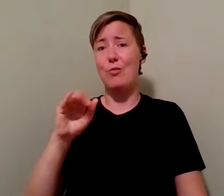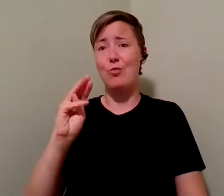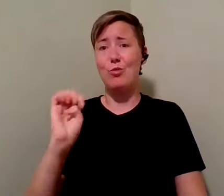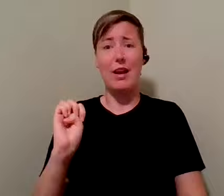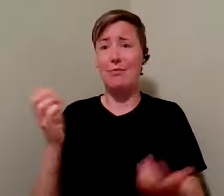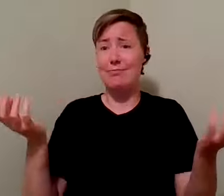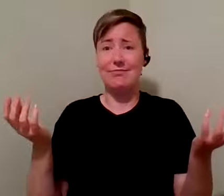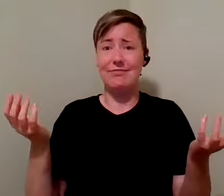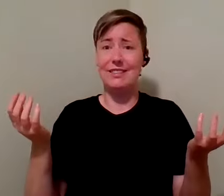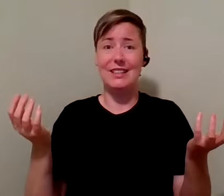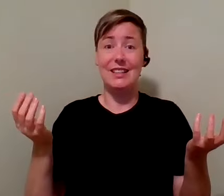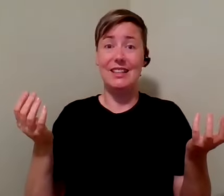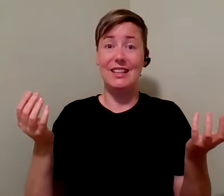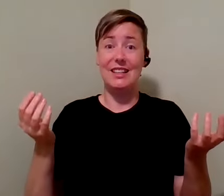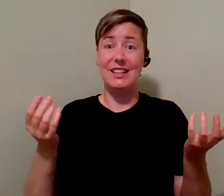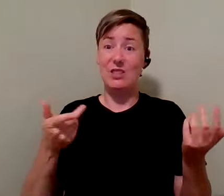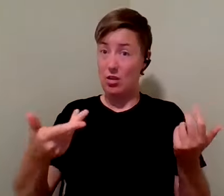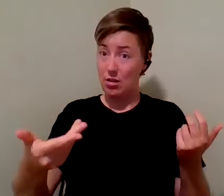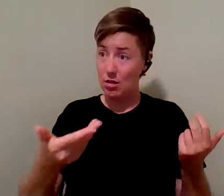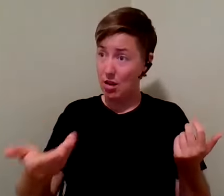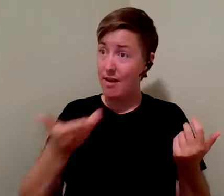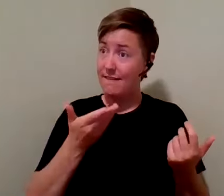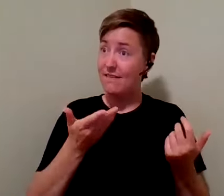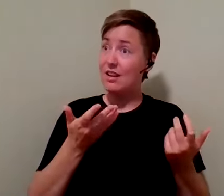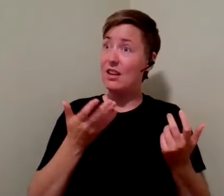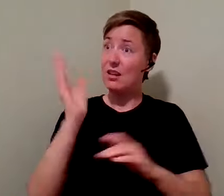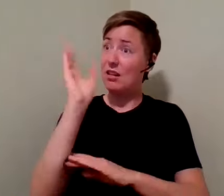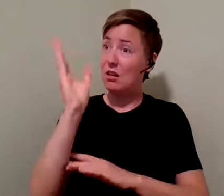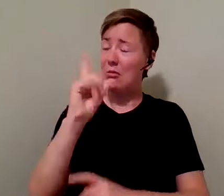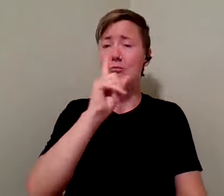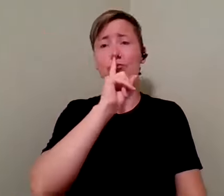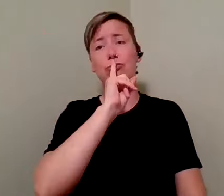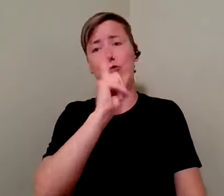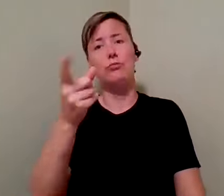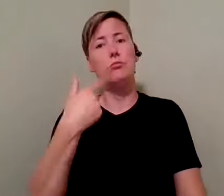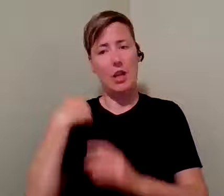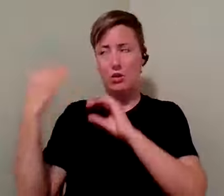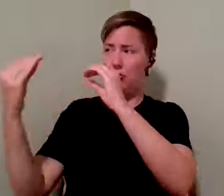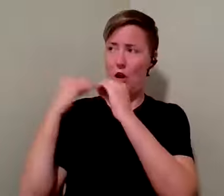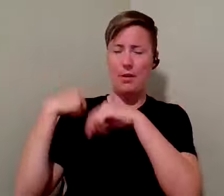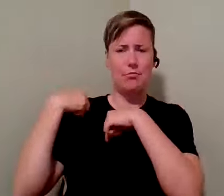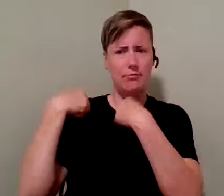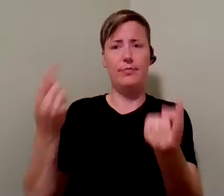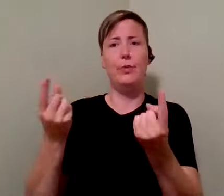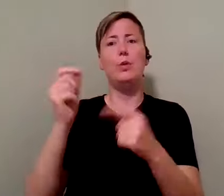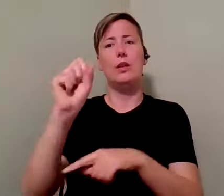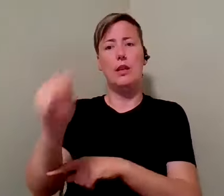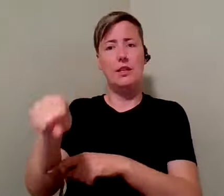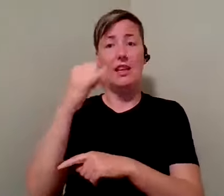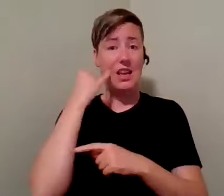an opportunity to do service, and I was taught to say yes if I wasn't doing something else like feeding my